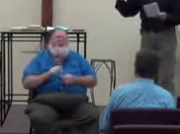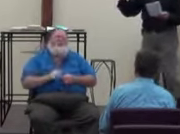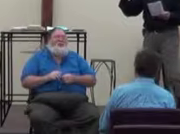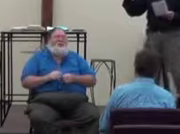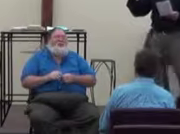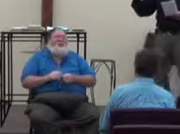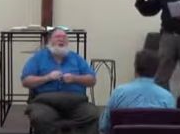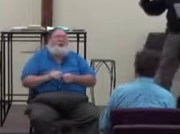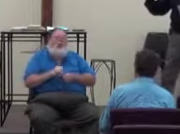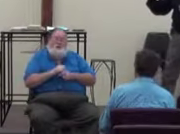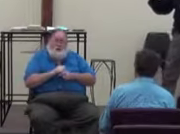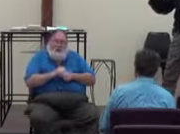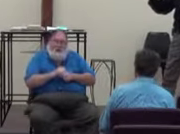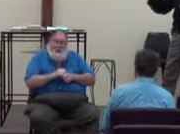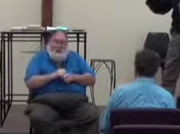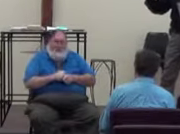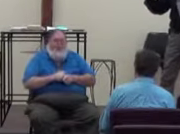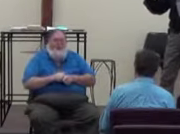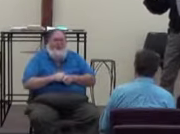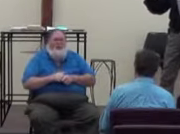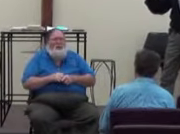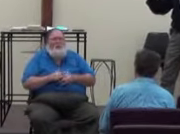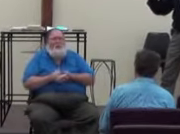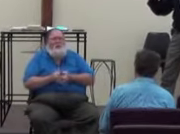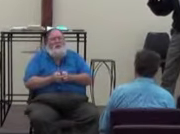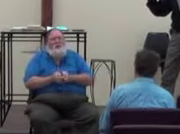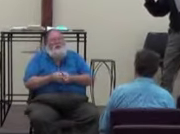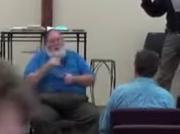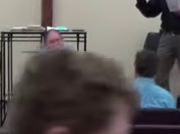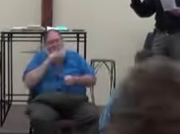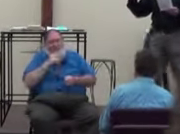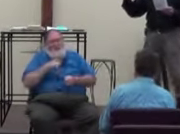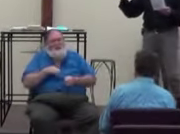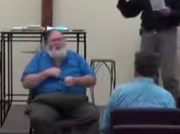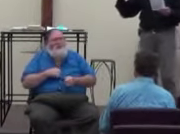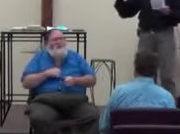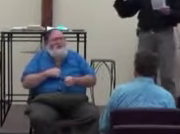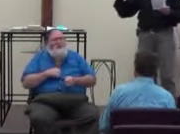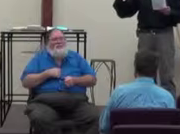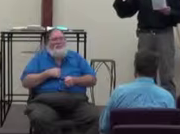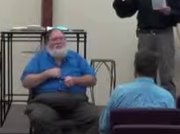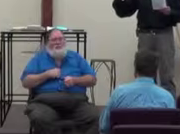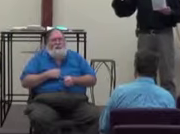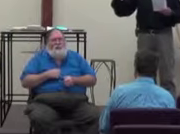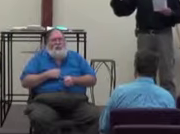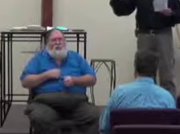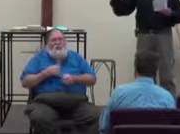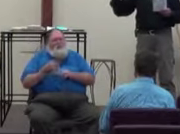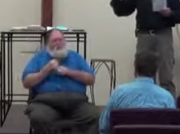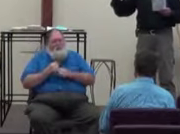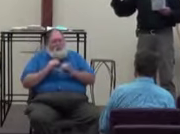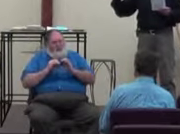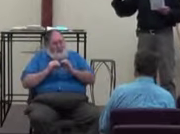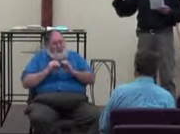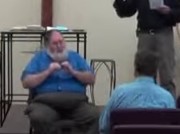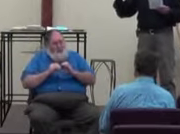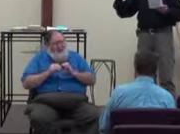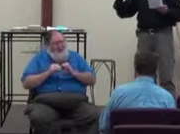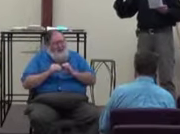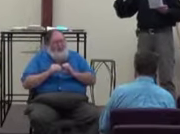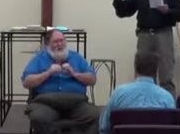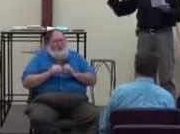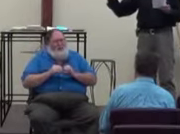an email this morning. I checked my emails, and the lady passed away that we built a ramp for, and they're wondering if we'll come and